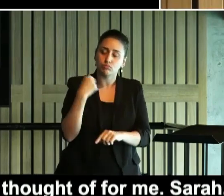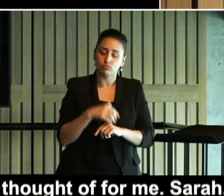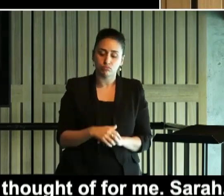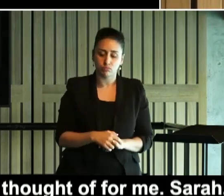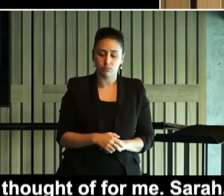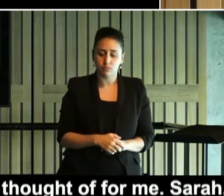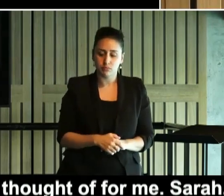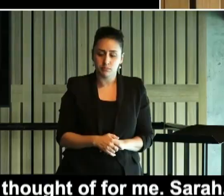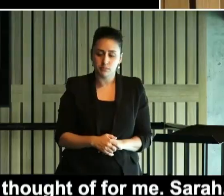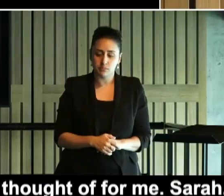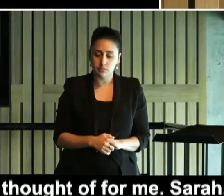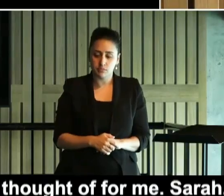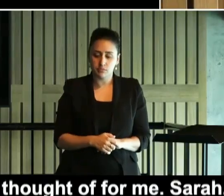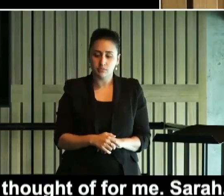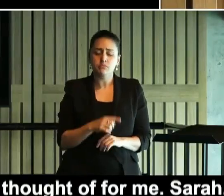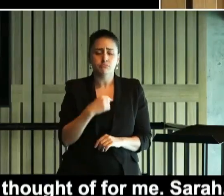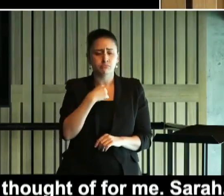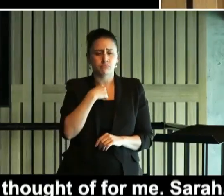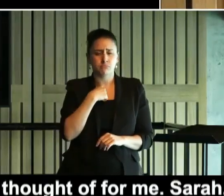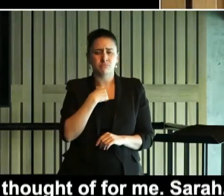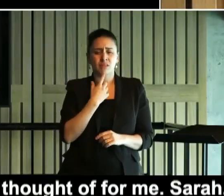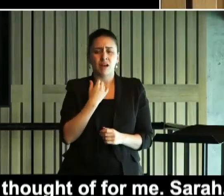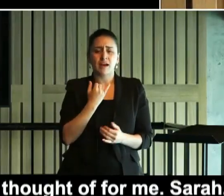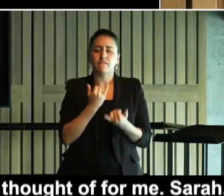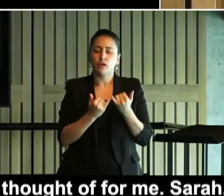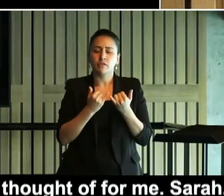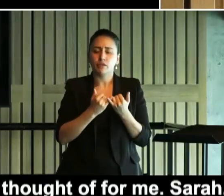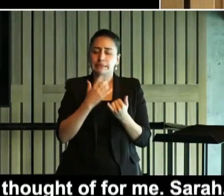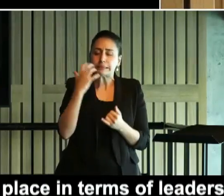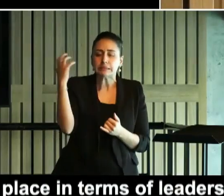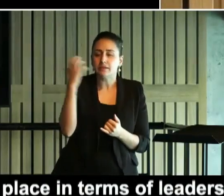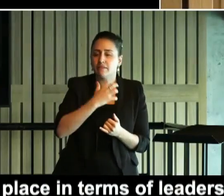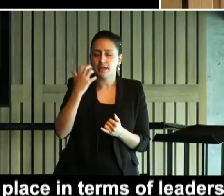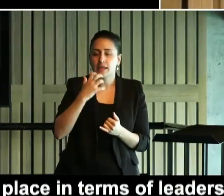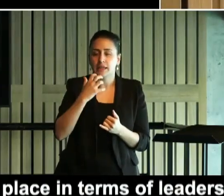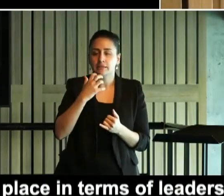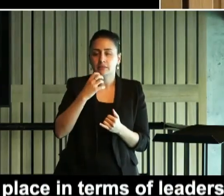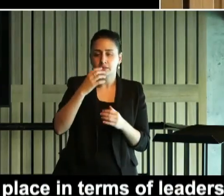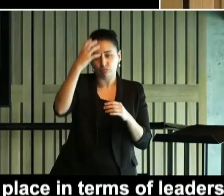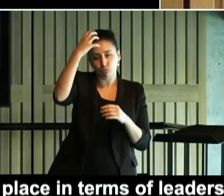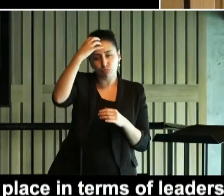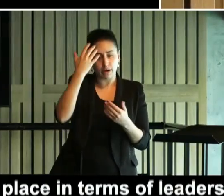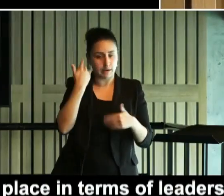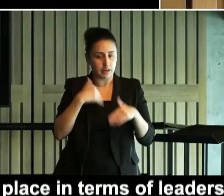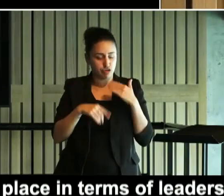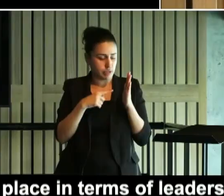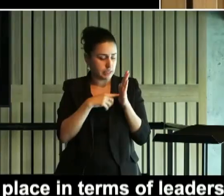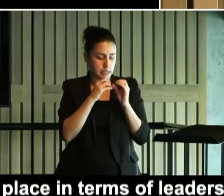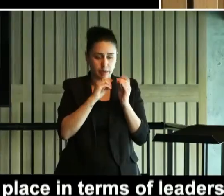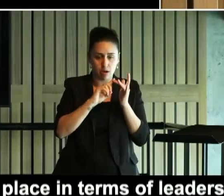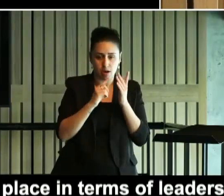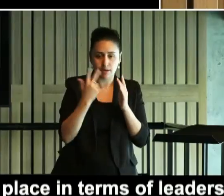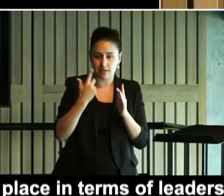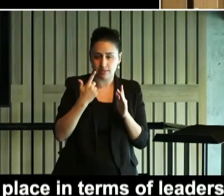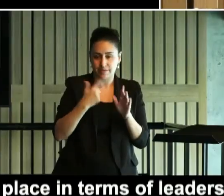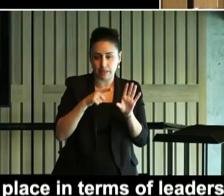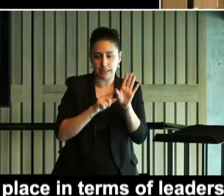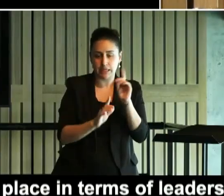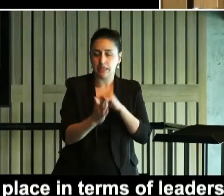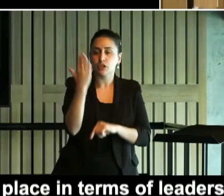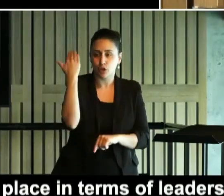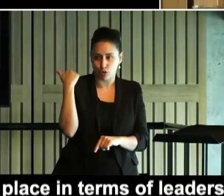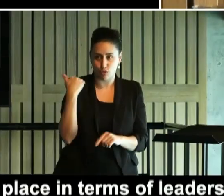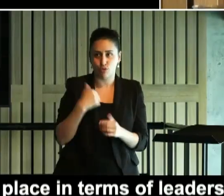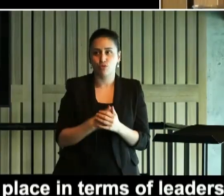I suppose I had a very severe traumatic brain injury 17 years ago. So I think